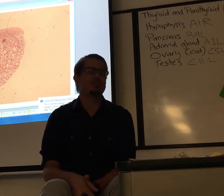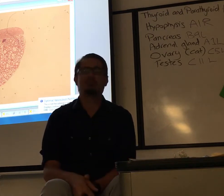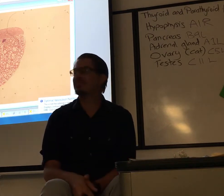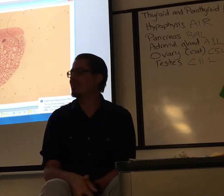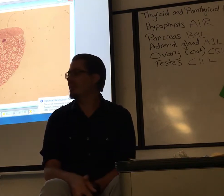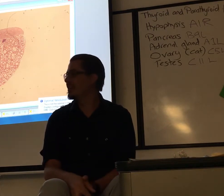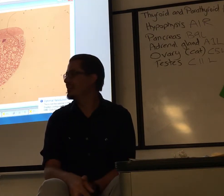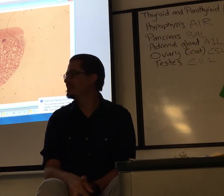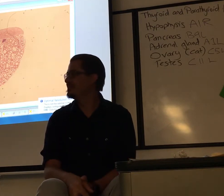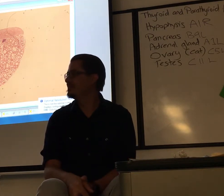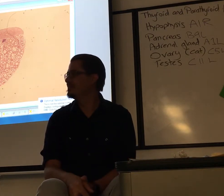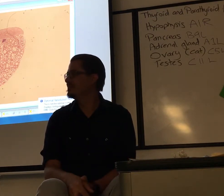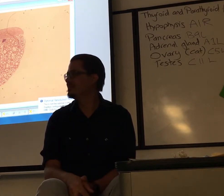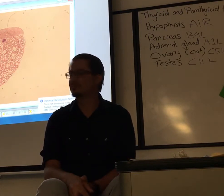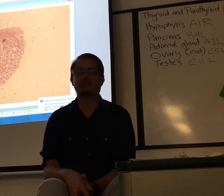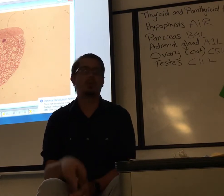So this is a low magnification.